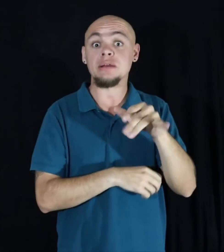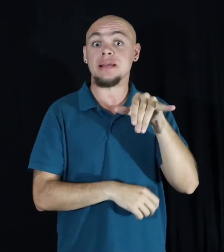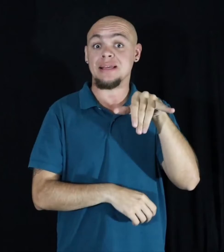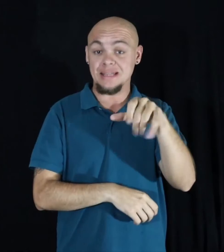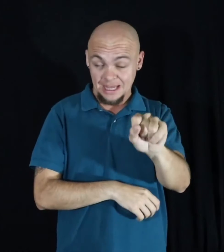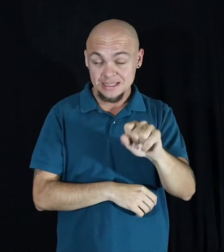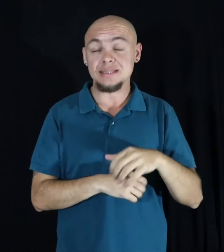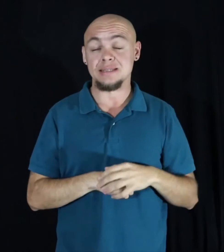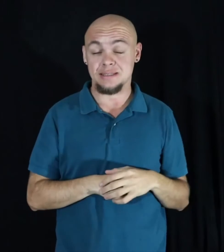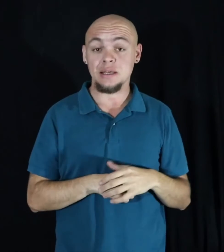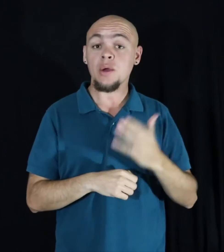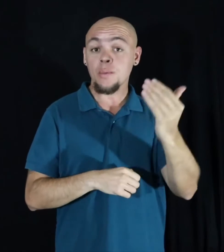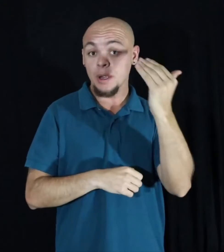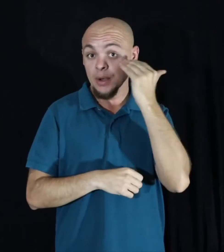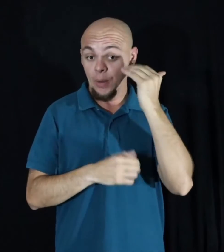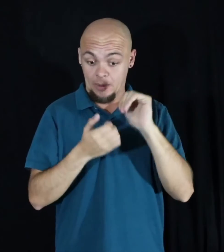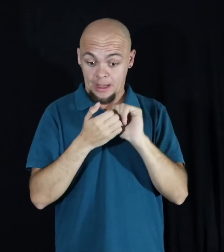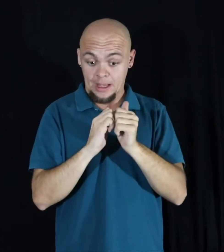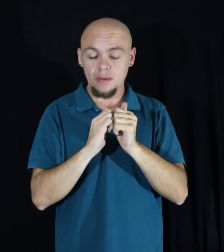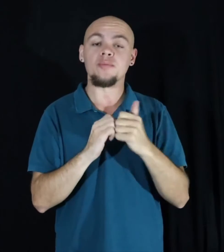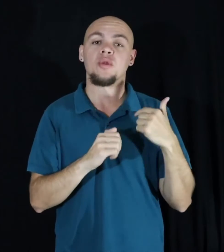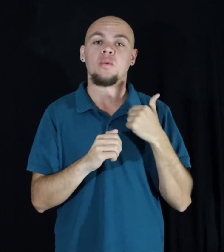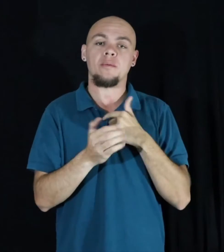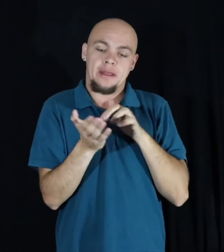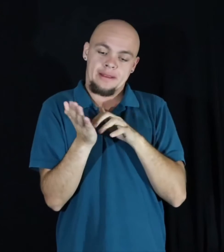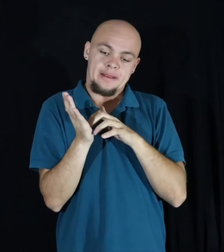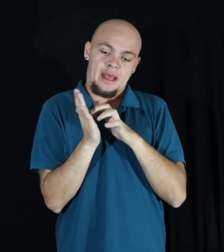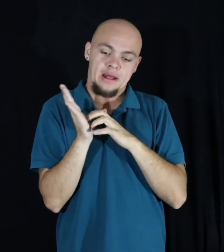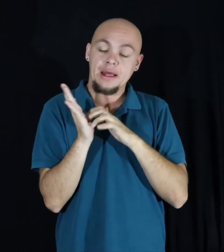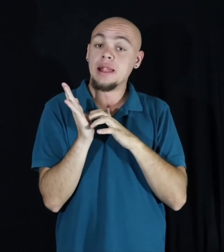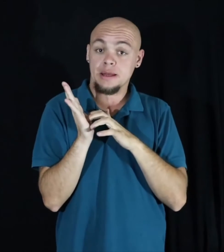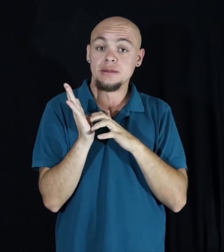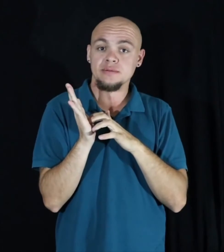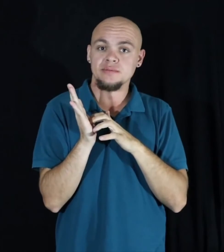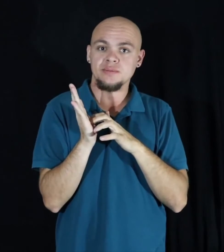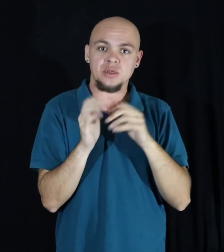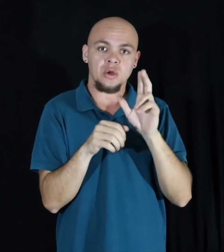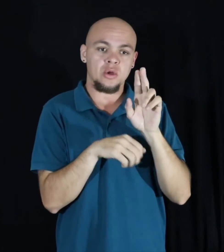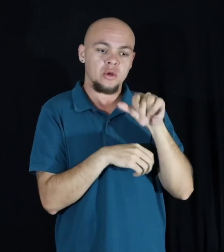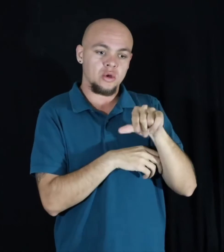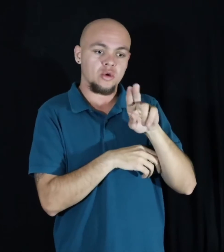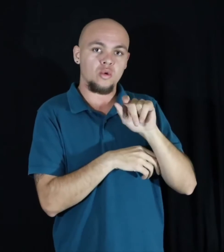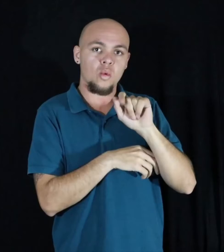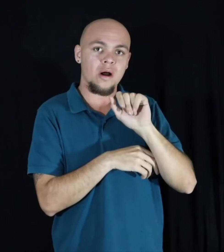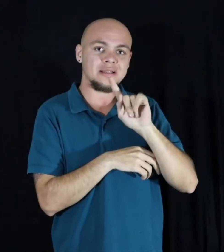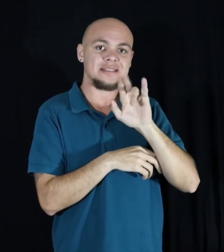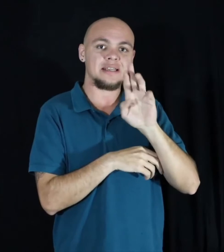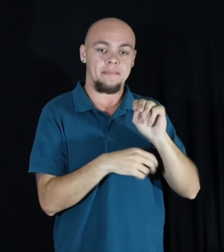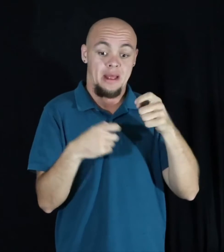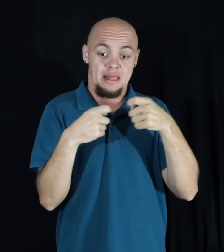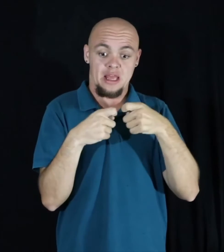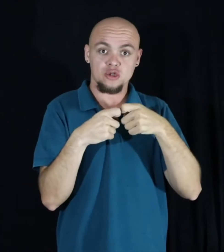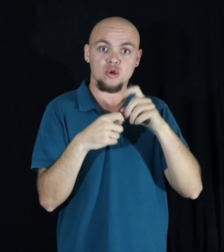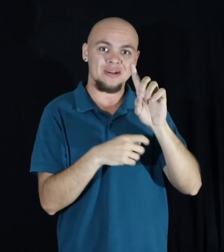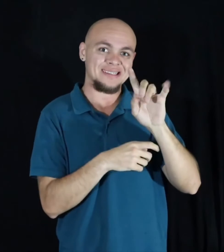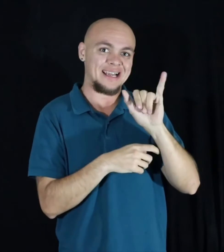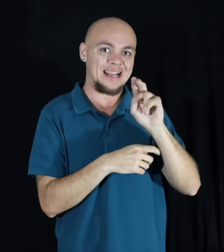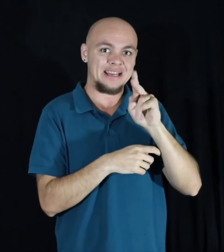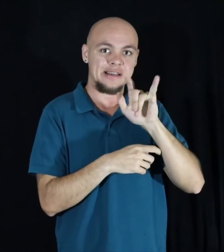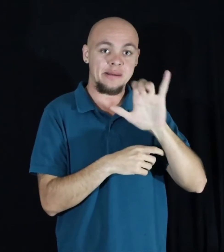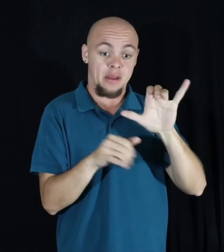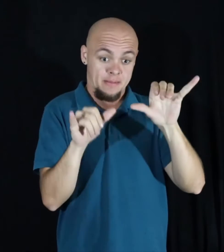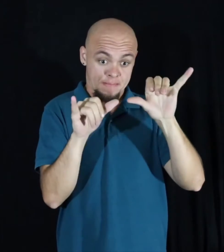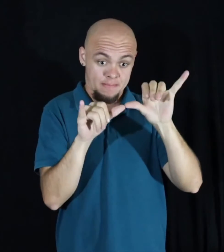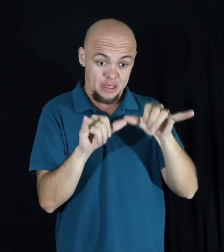does. And the way we know is because when we do a calculation with quantum electrodynamics, and then we make a measurement, and